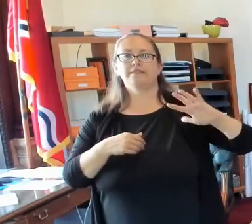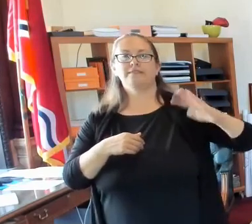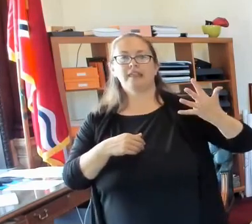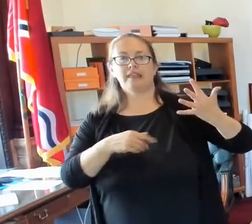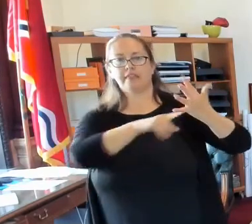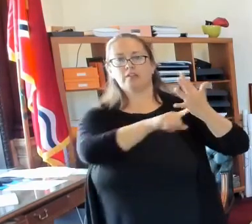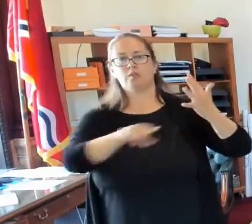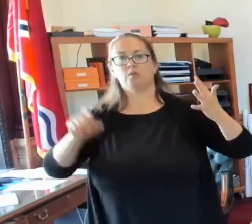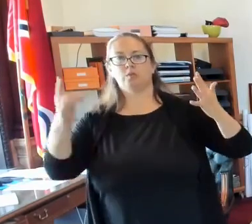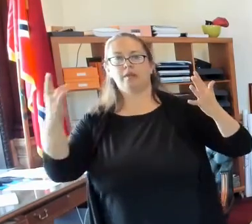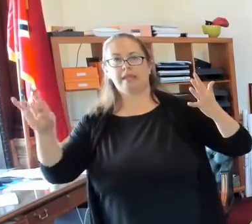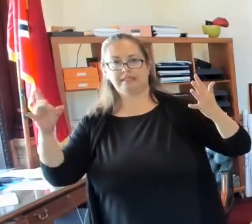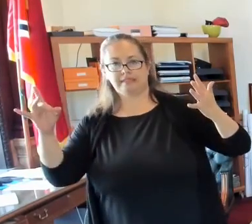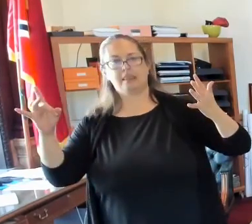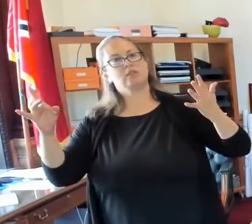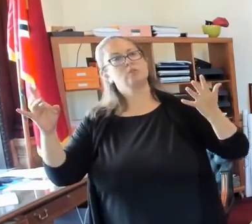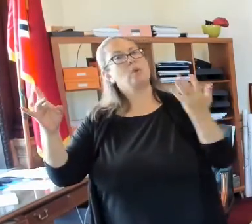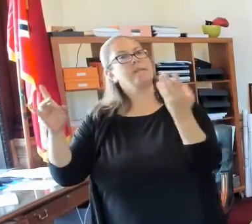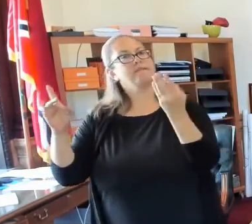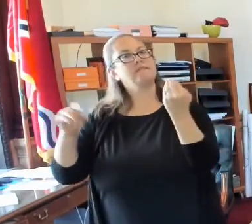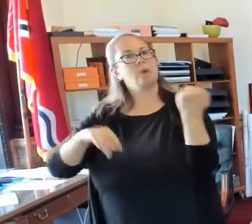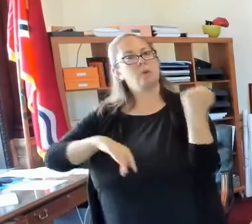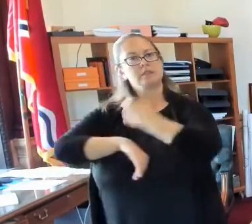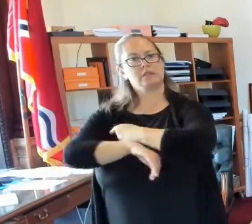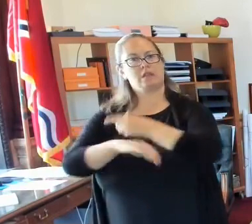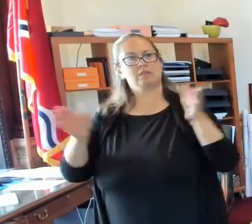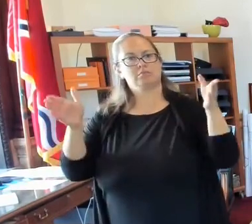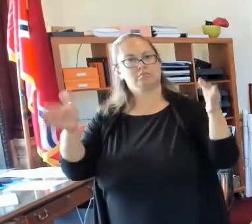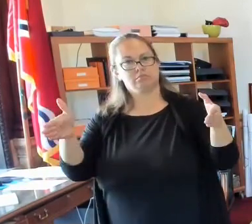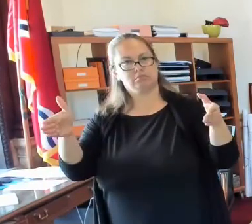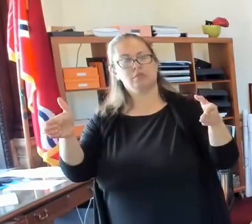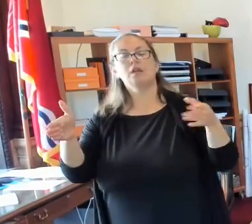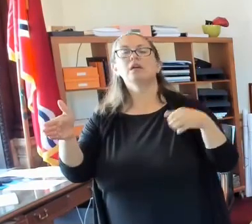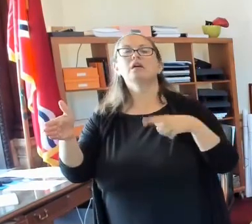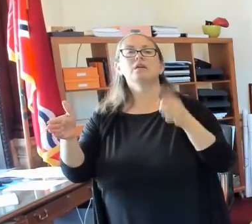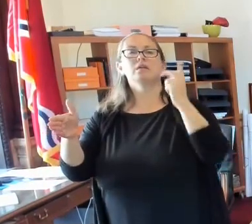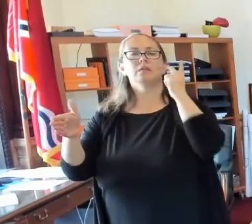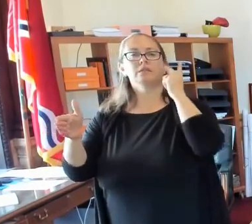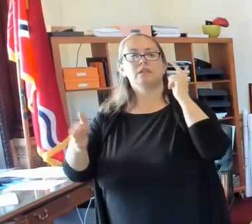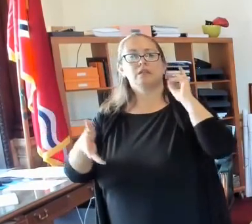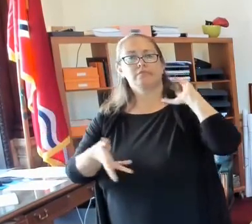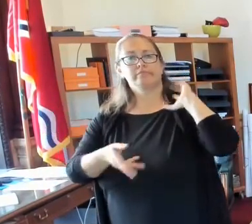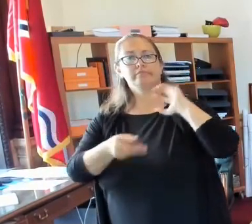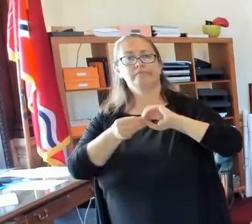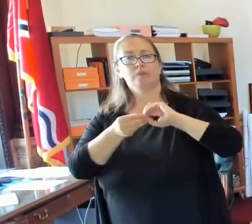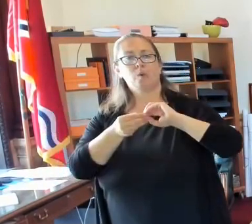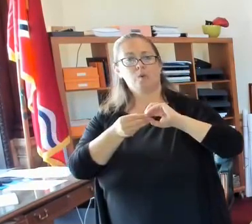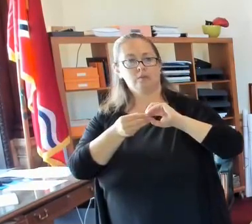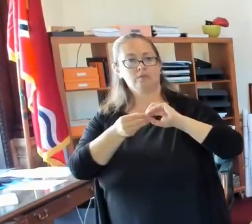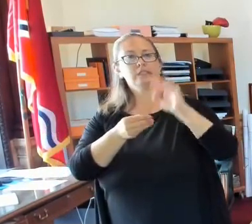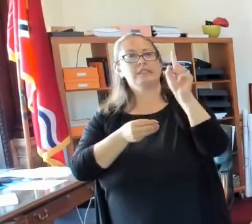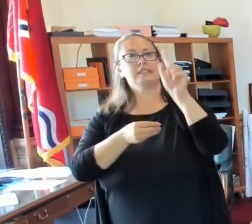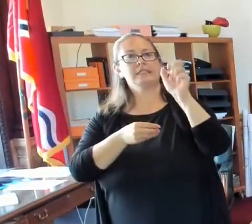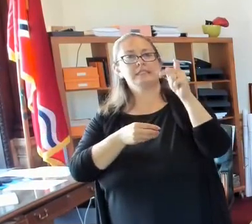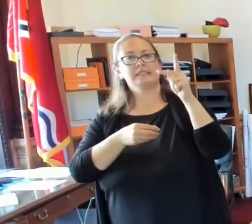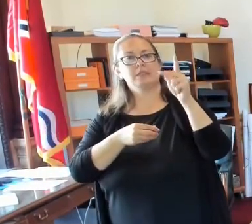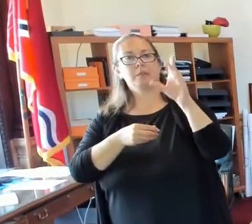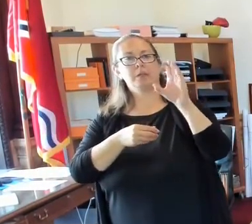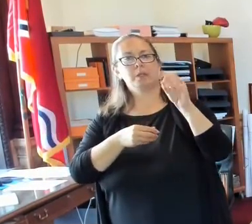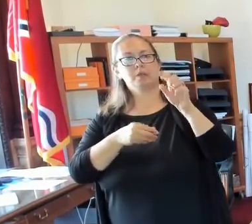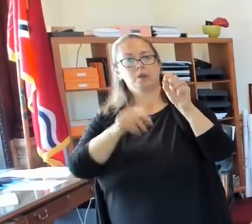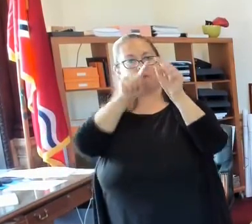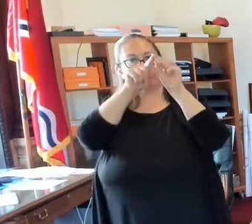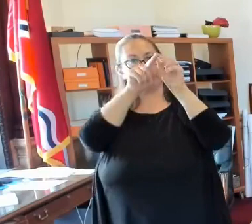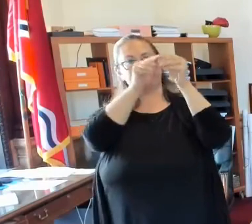So that's the 14 days. And it just shows you the cumulative totals by zip code. So,